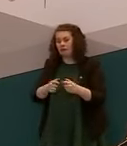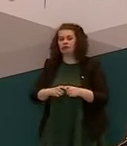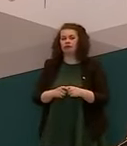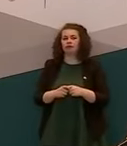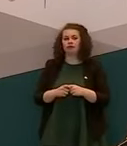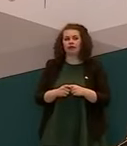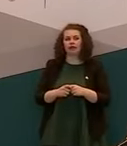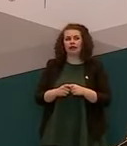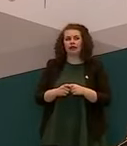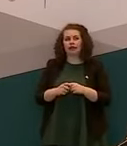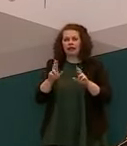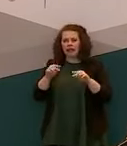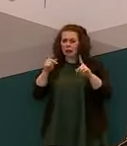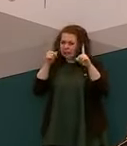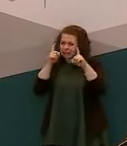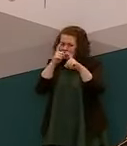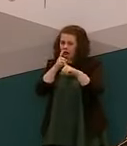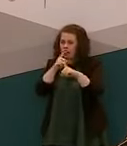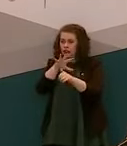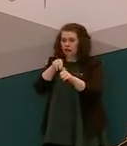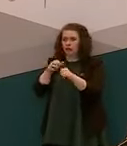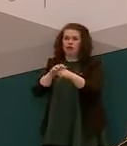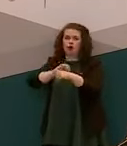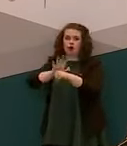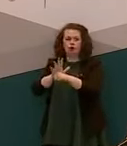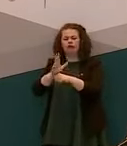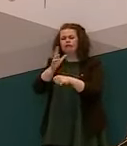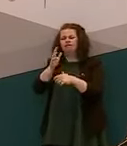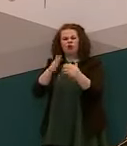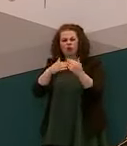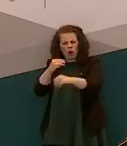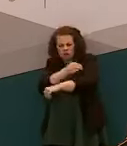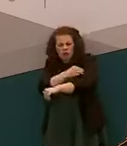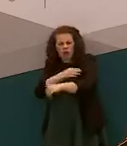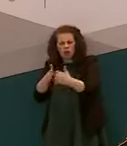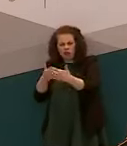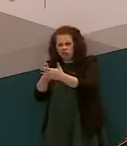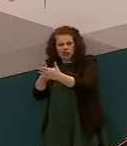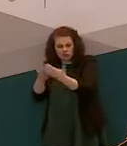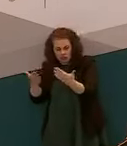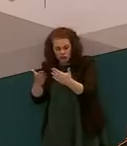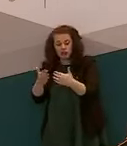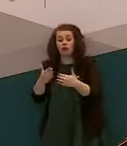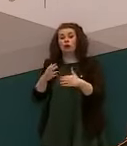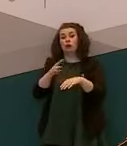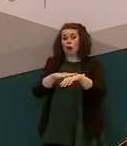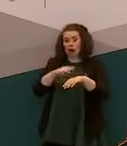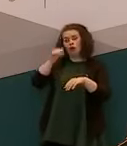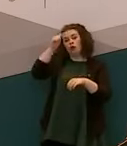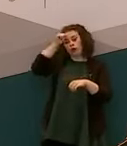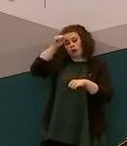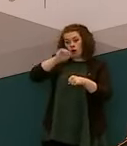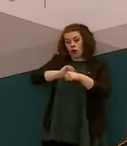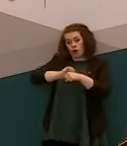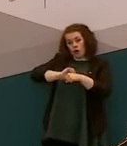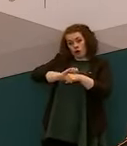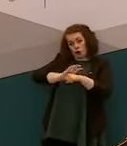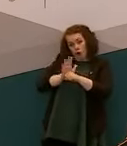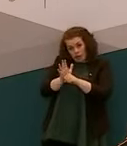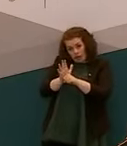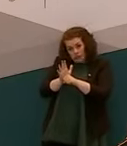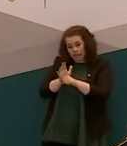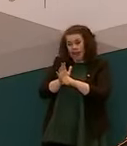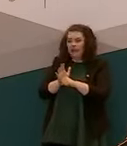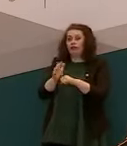difficult in the light of COVID-19. First is we know that the virus has a much greater morbidity and mortality among frailer older